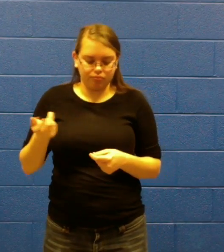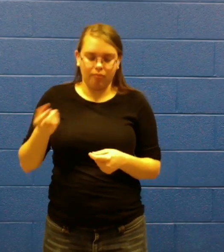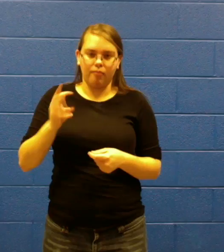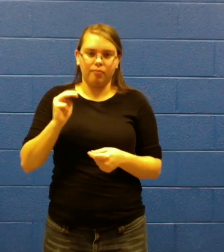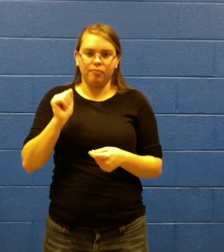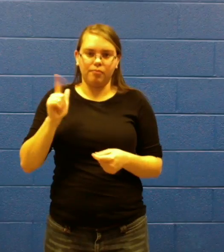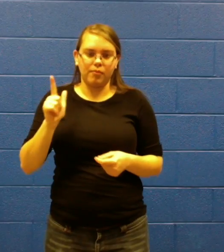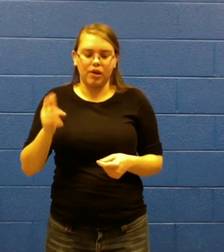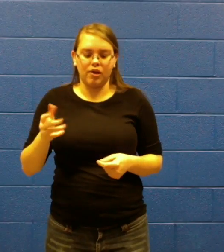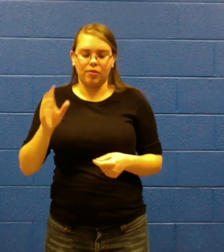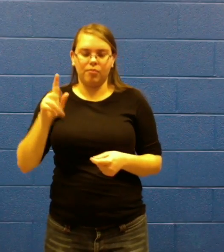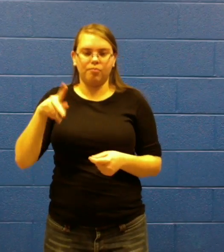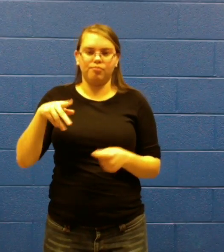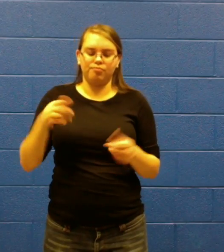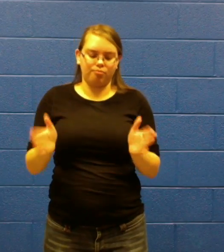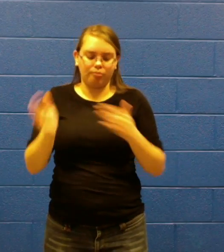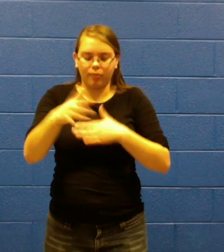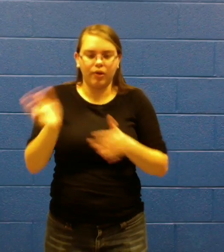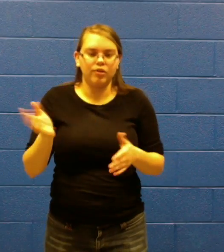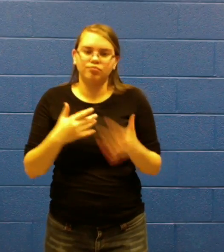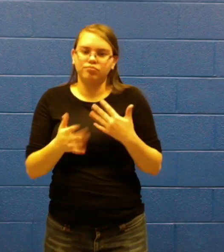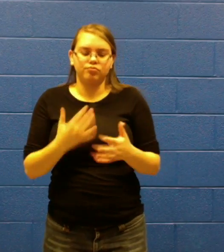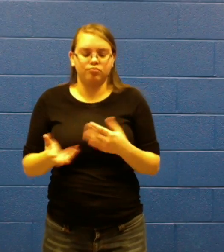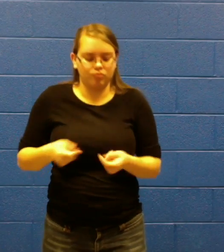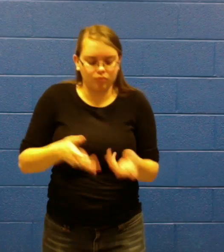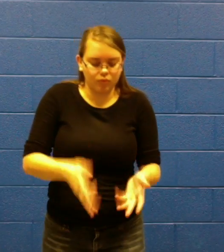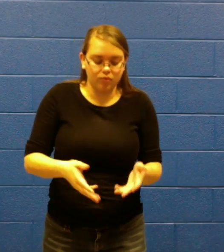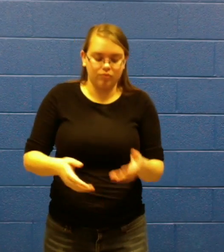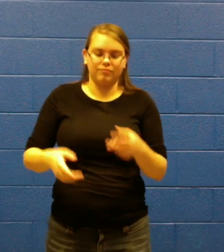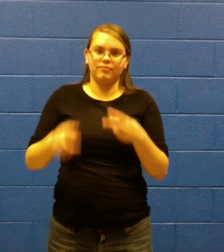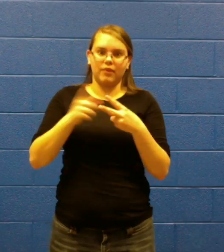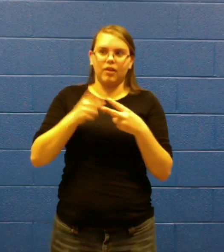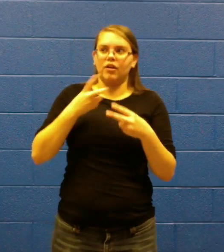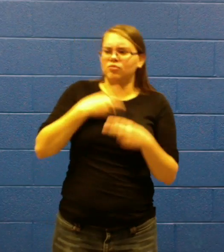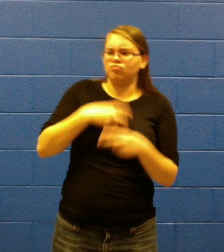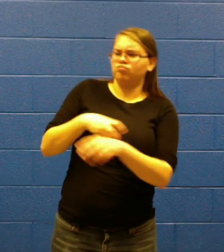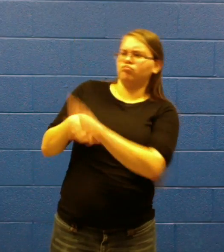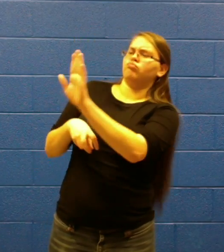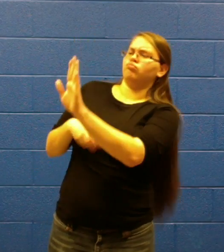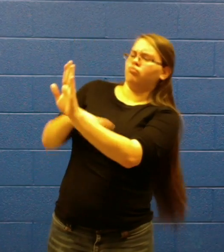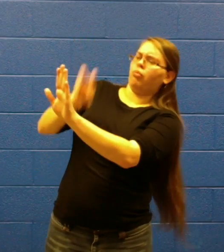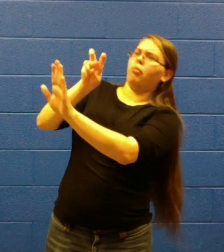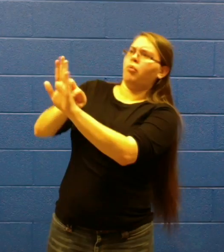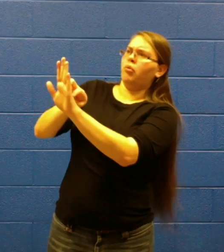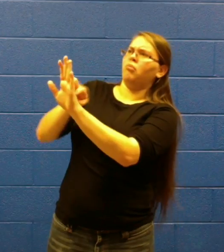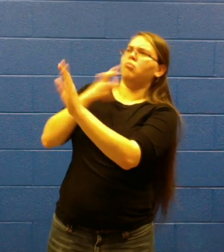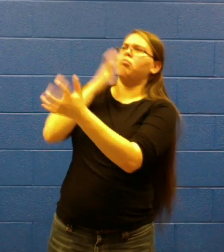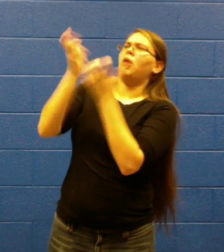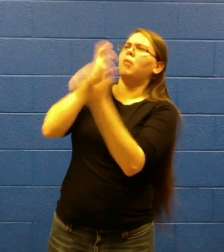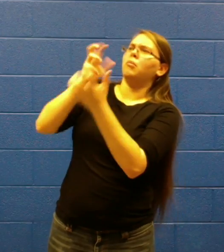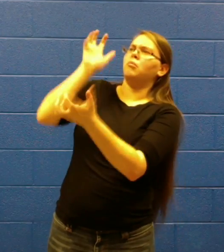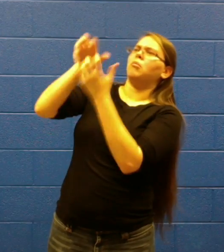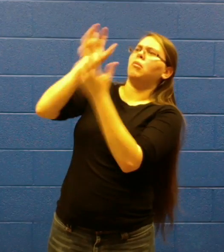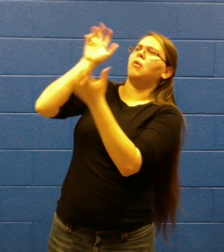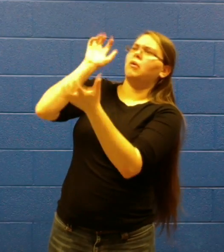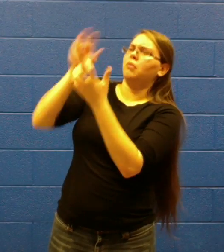them and starts barking or just trying to get through the door. This has terrified multiple people. I know one